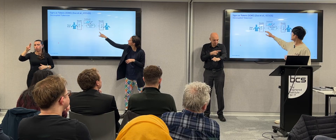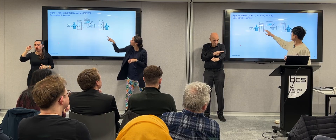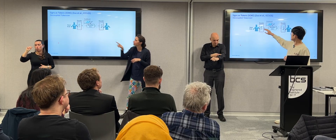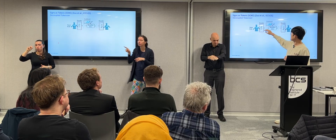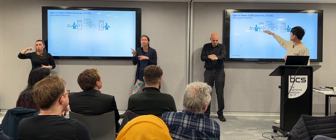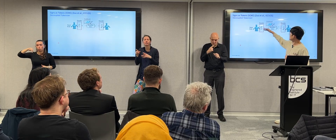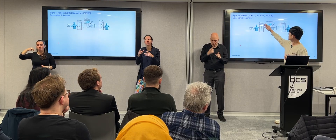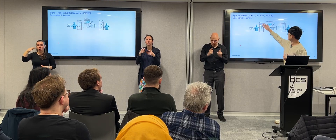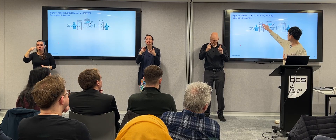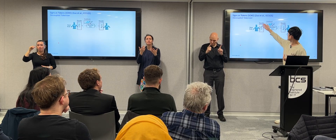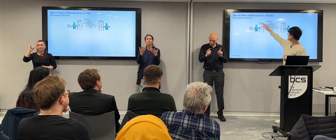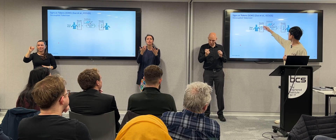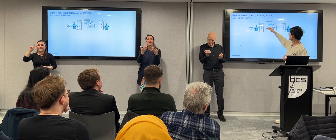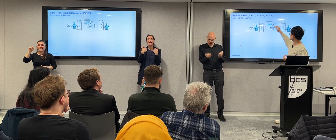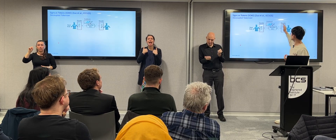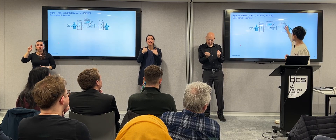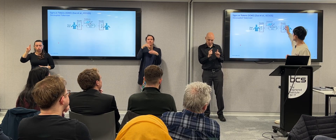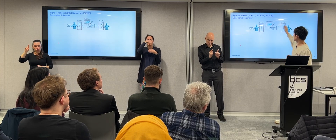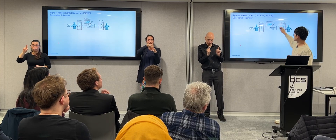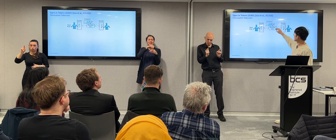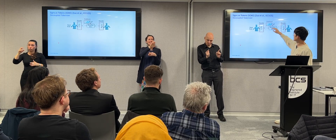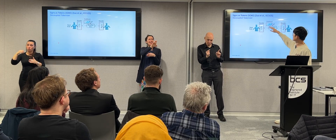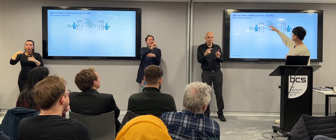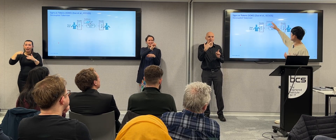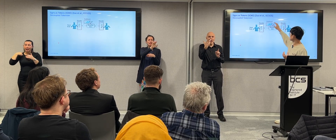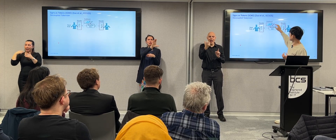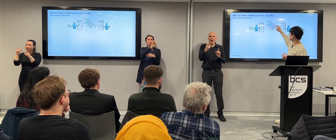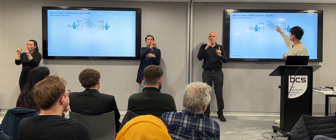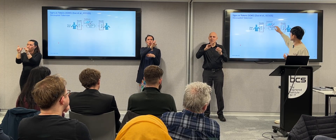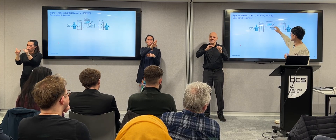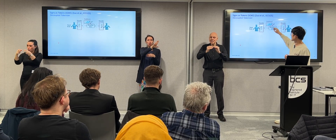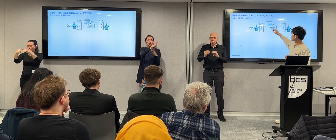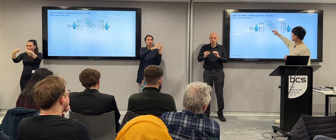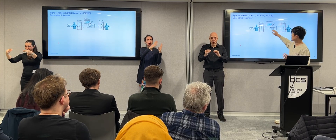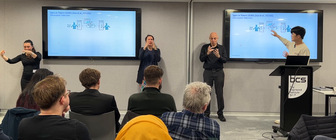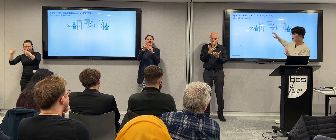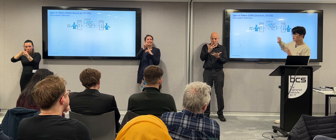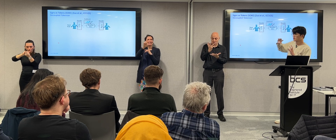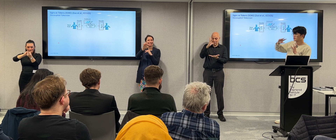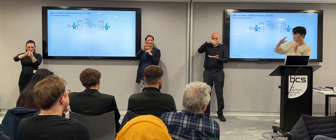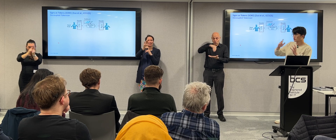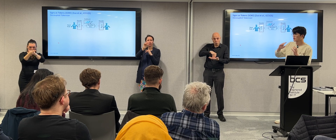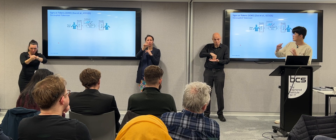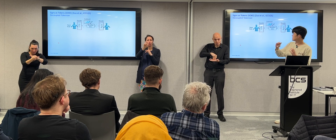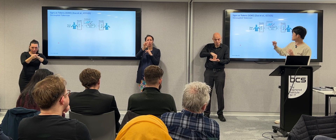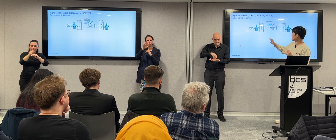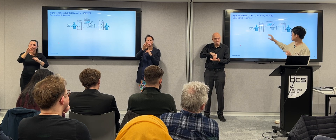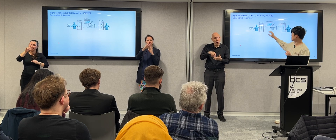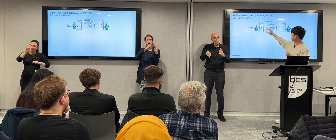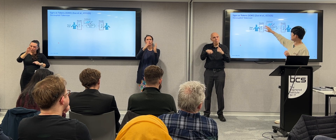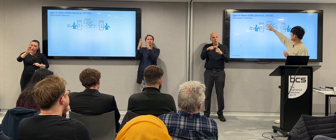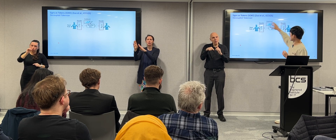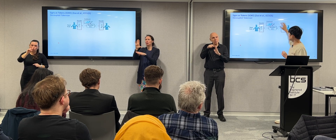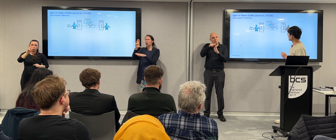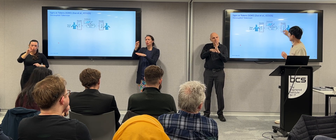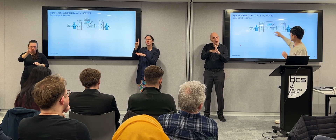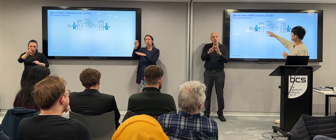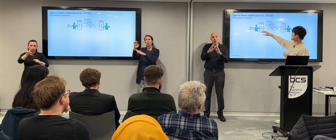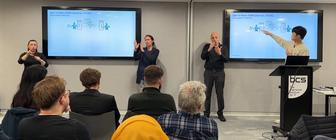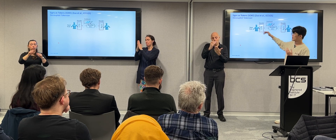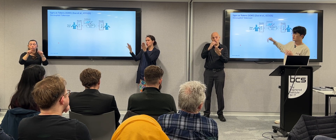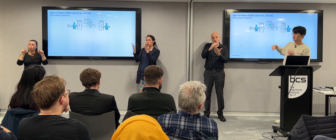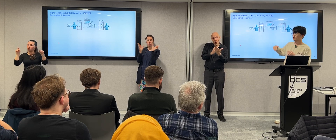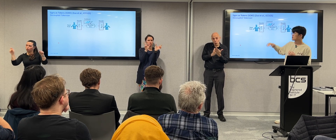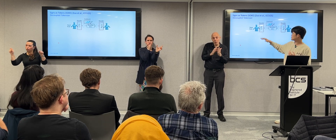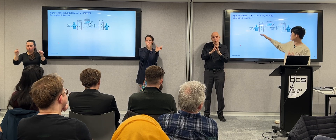an encoder, a decoder, and a codebook. And typically, it's